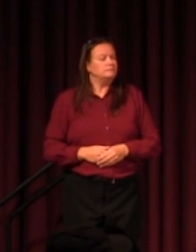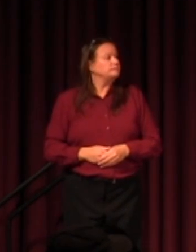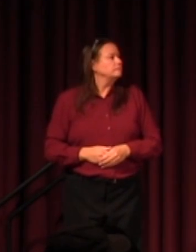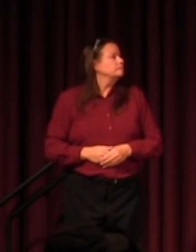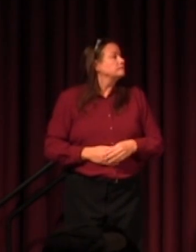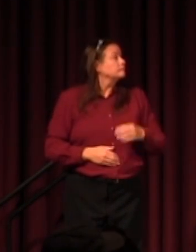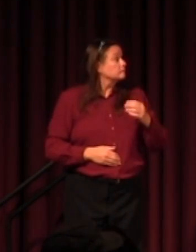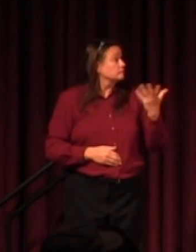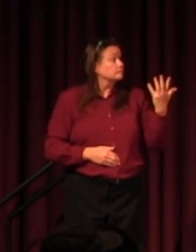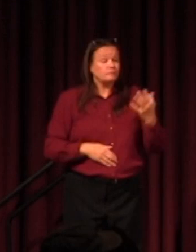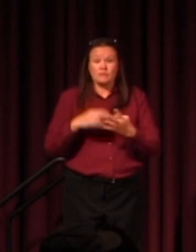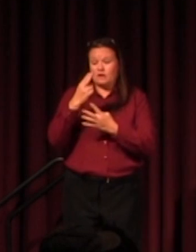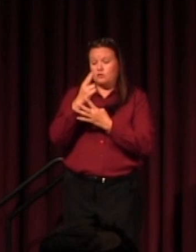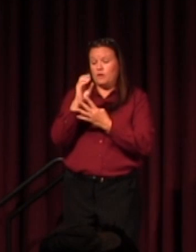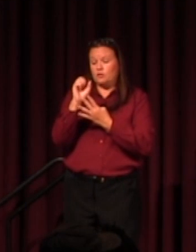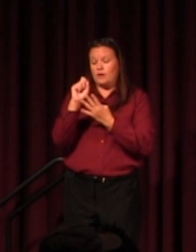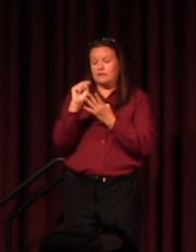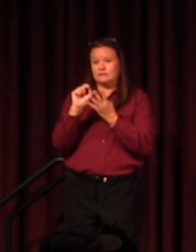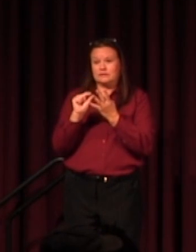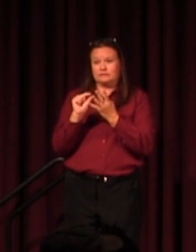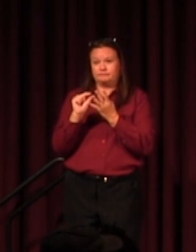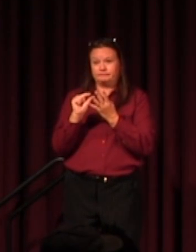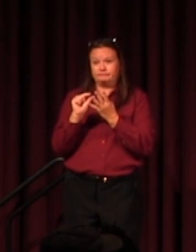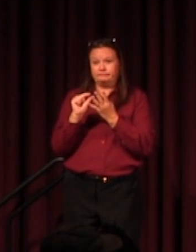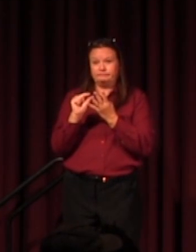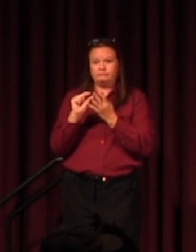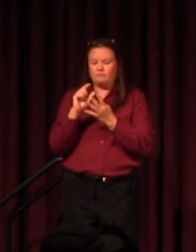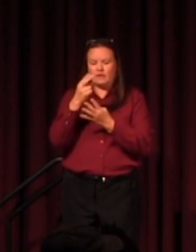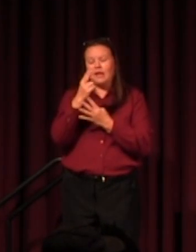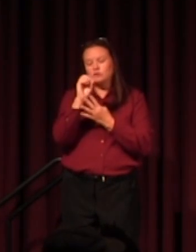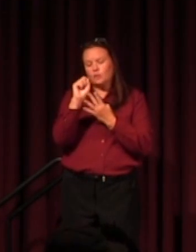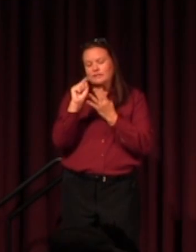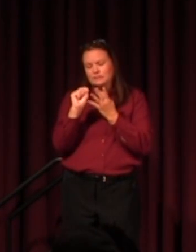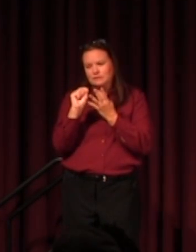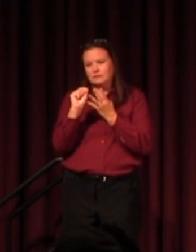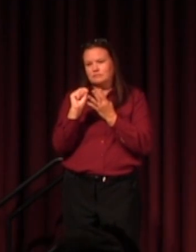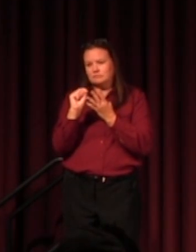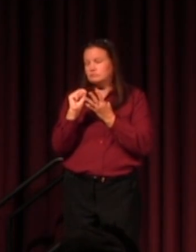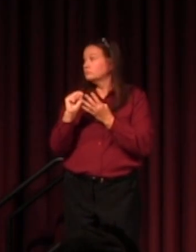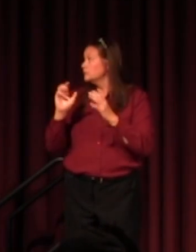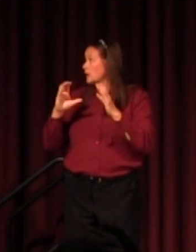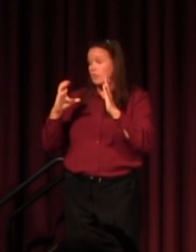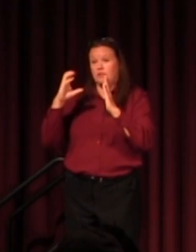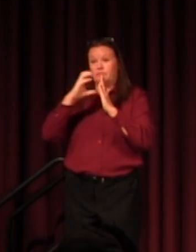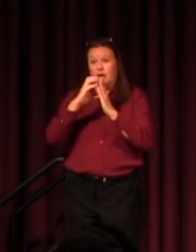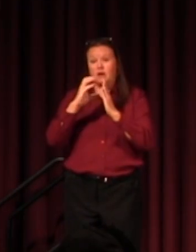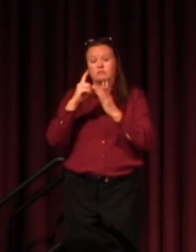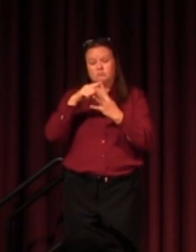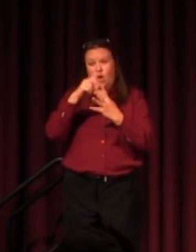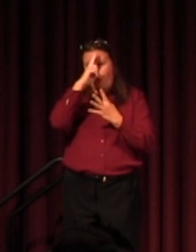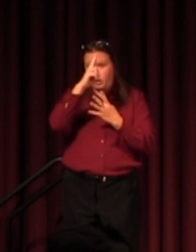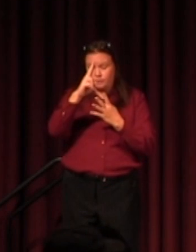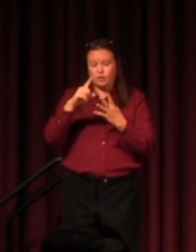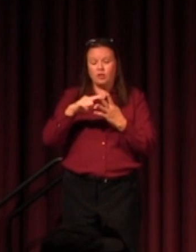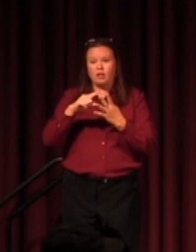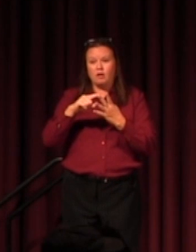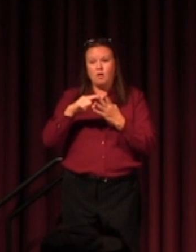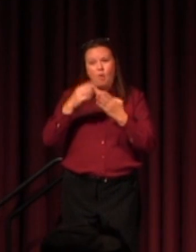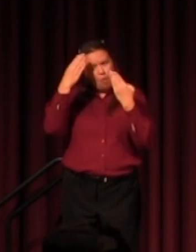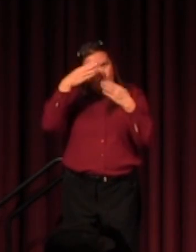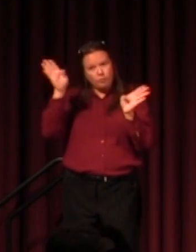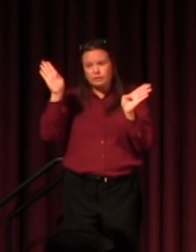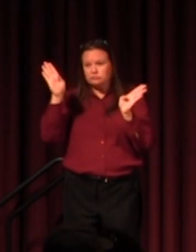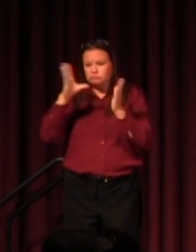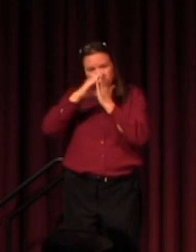So hosting, our collaborative commitment to building an equitable, thriving growth environment, honorable collaboration, being open to